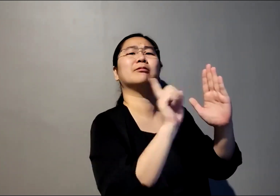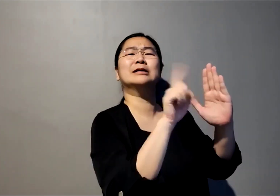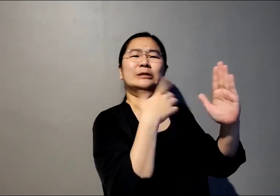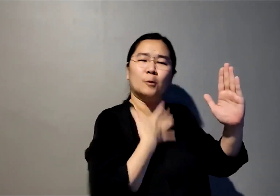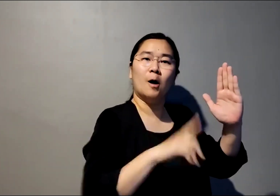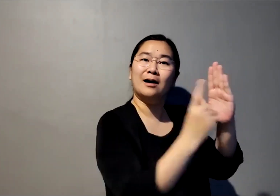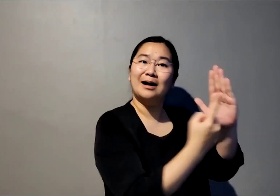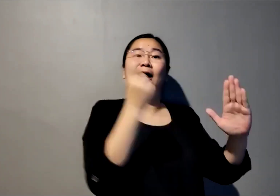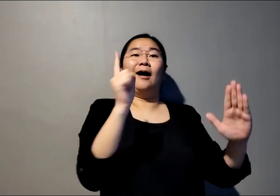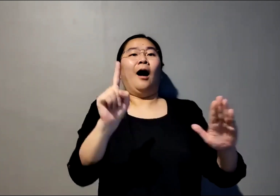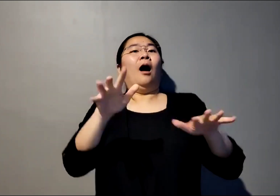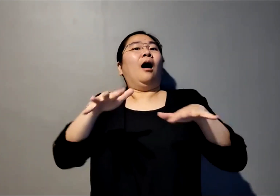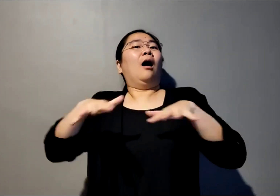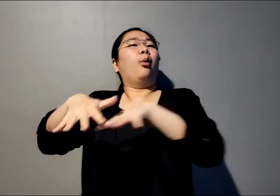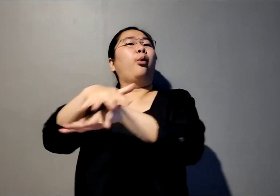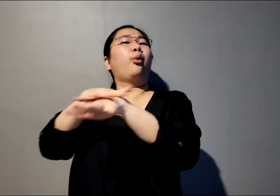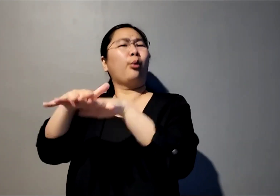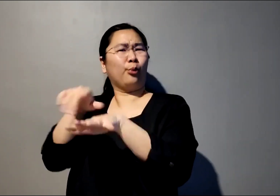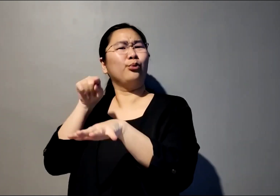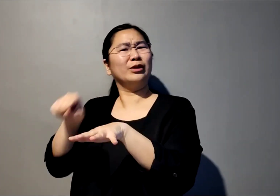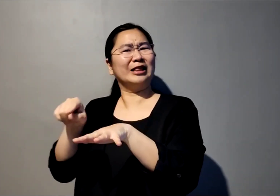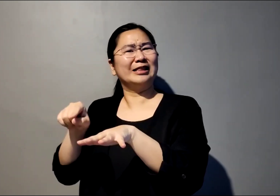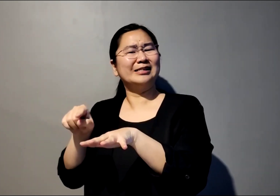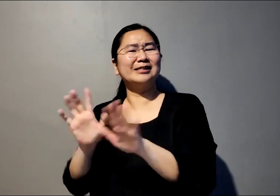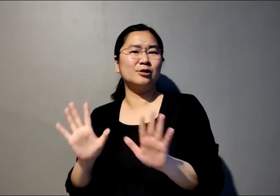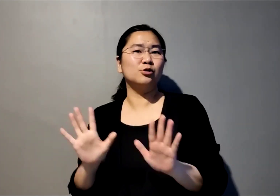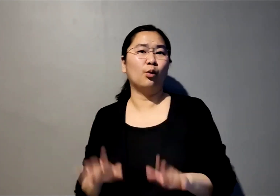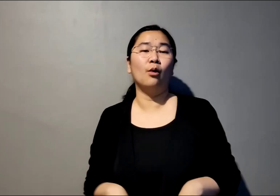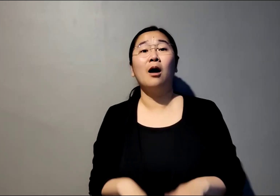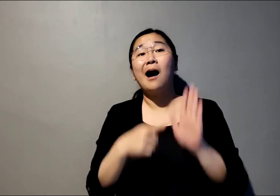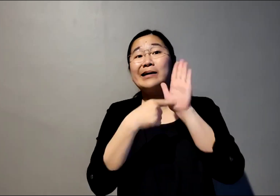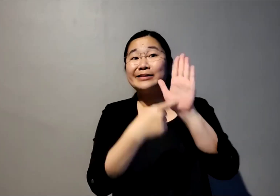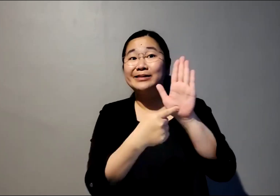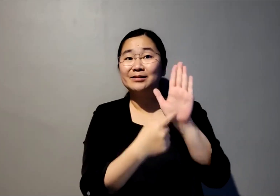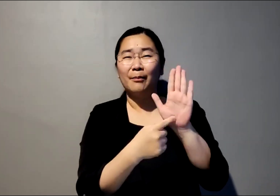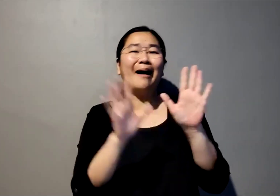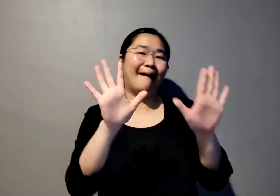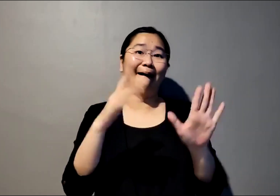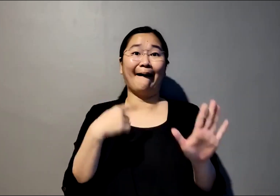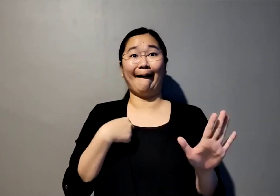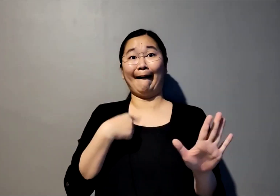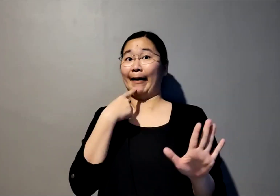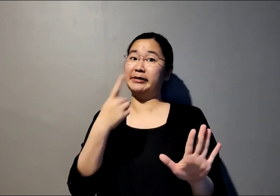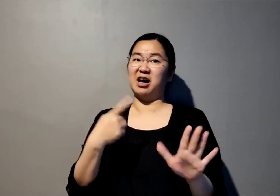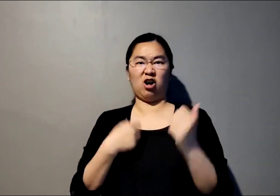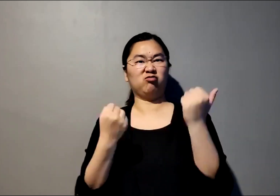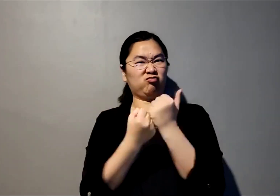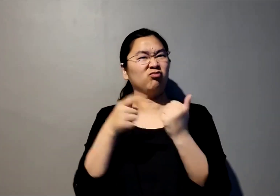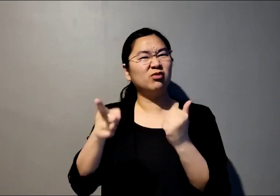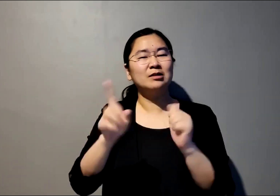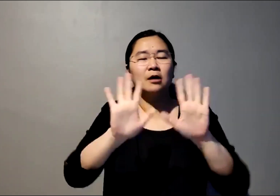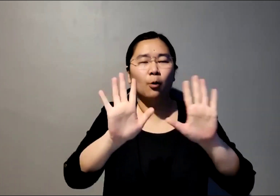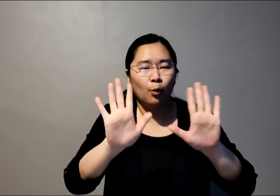rule: no grants, no money by any means should be allocated nationally